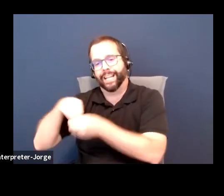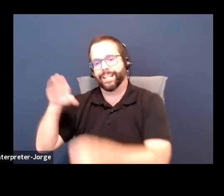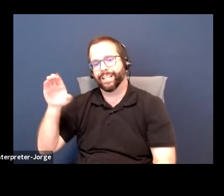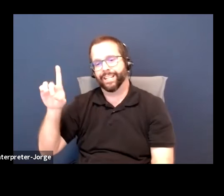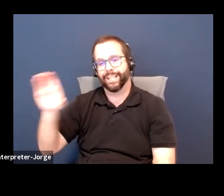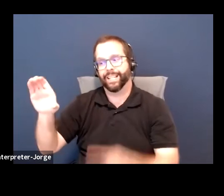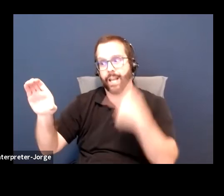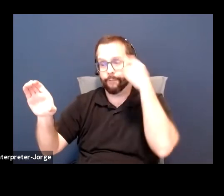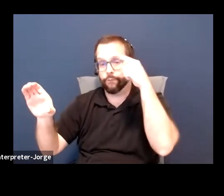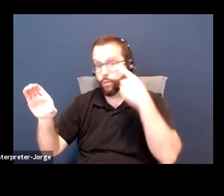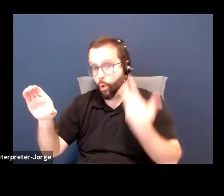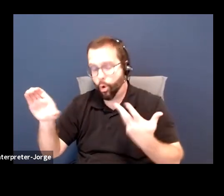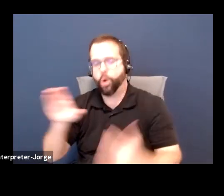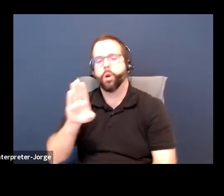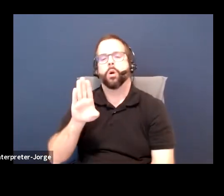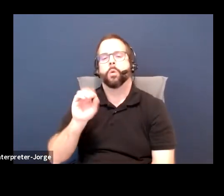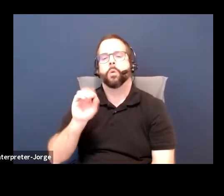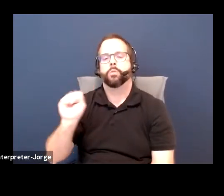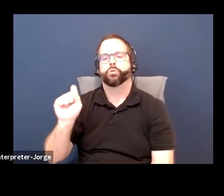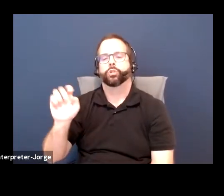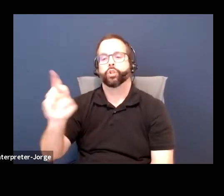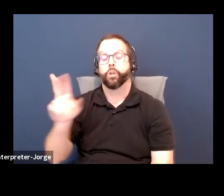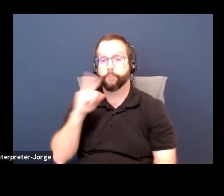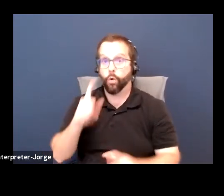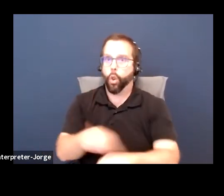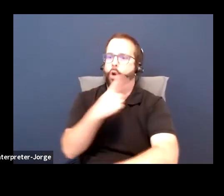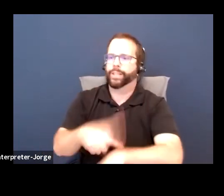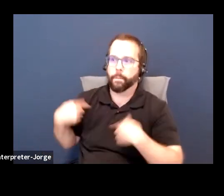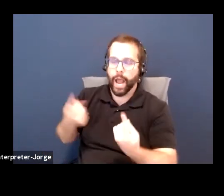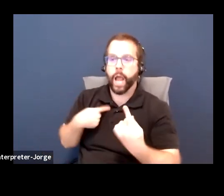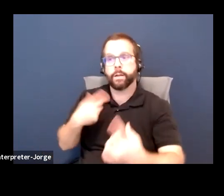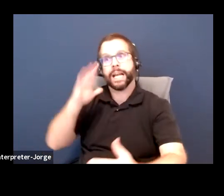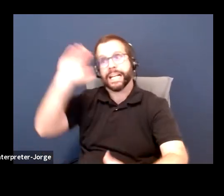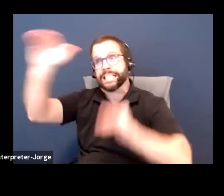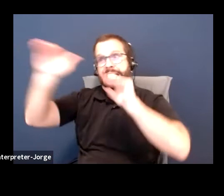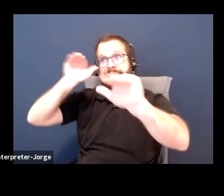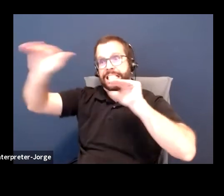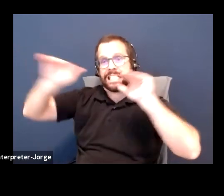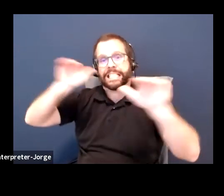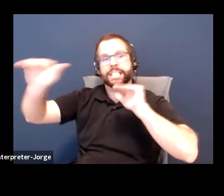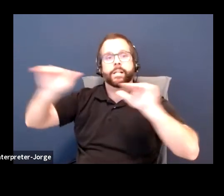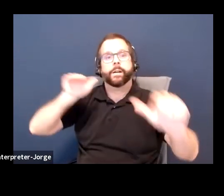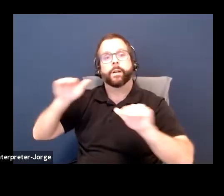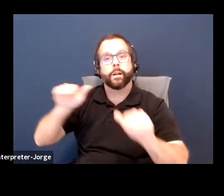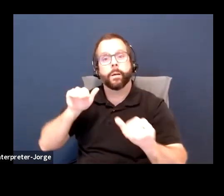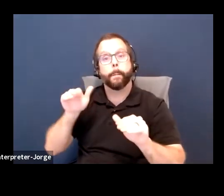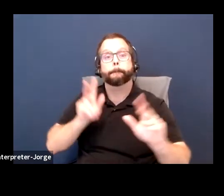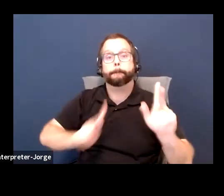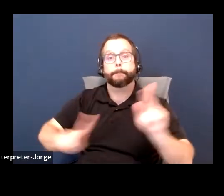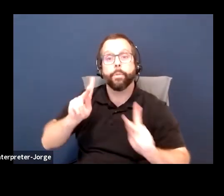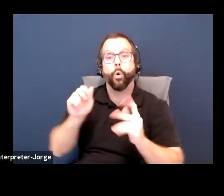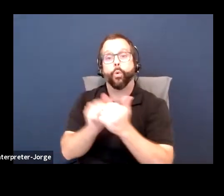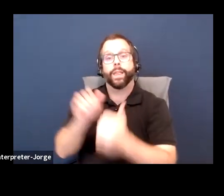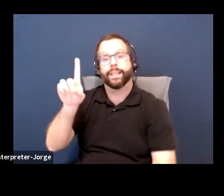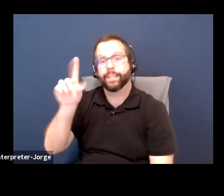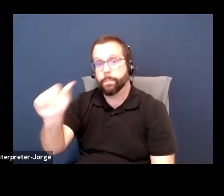boosters. For so long, and I was one of the people yelling alongside y'all from the rooftops that people with